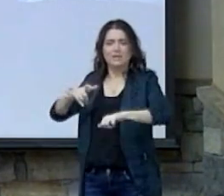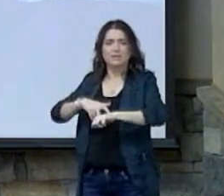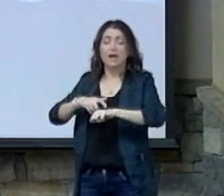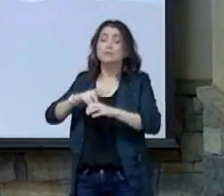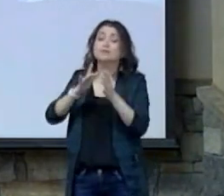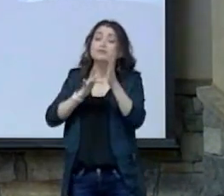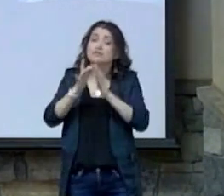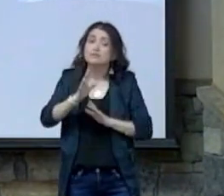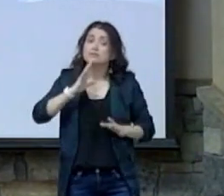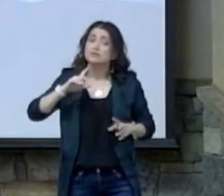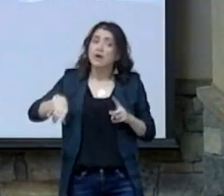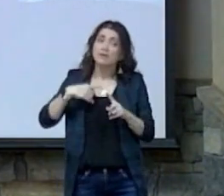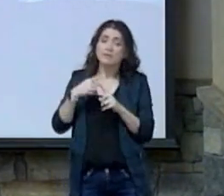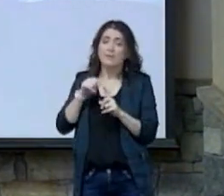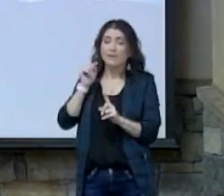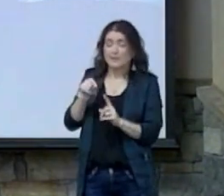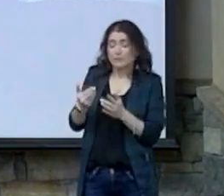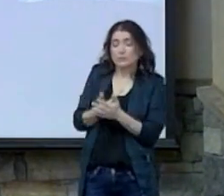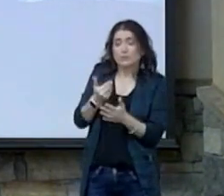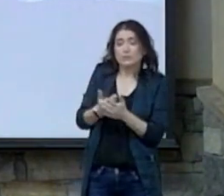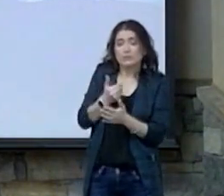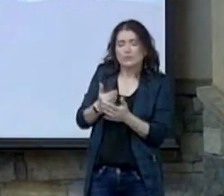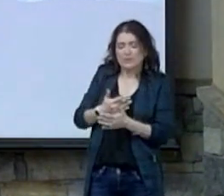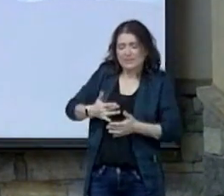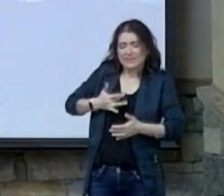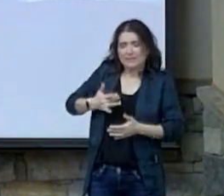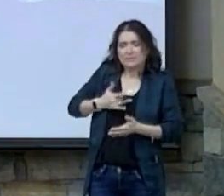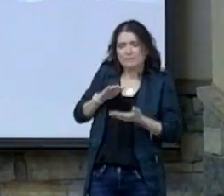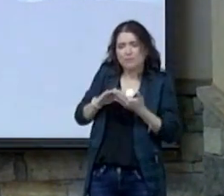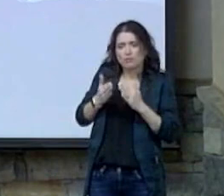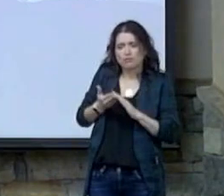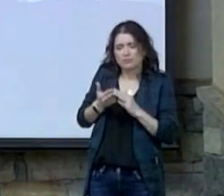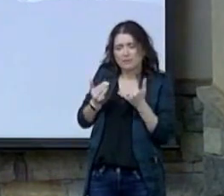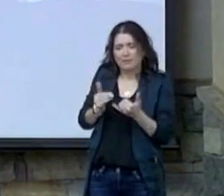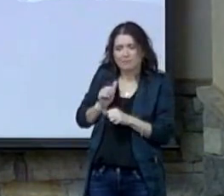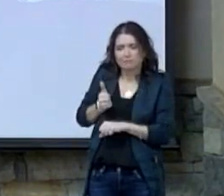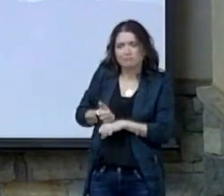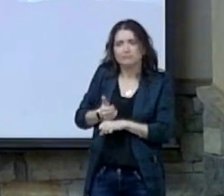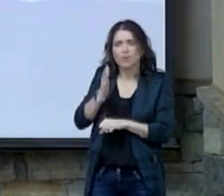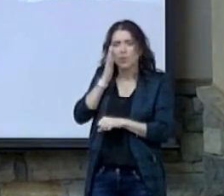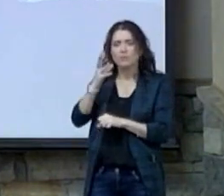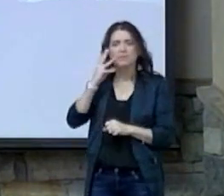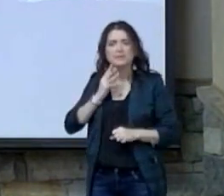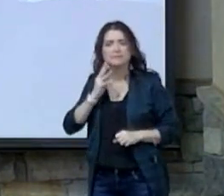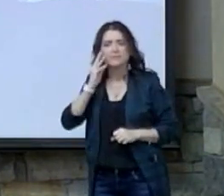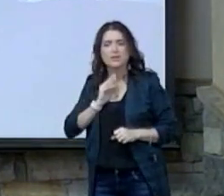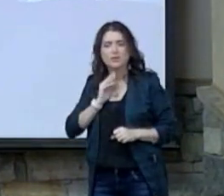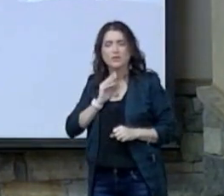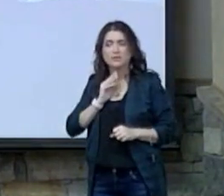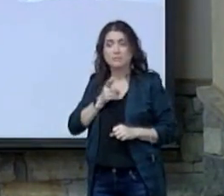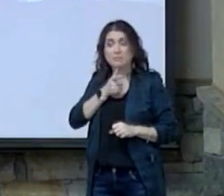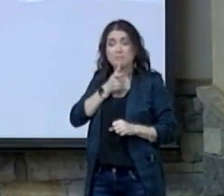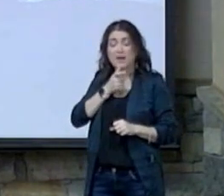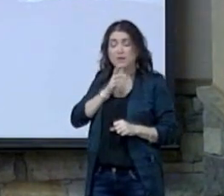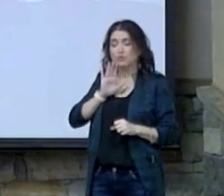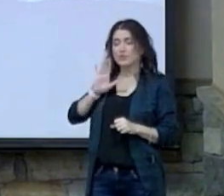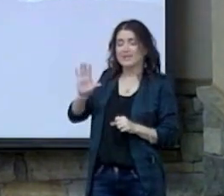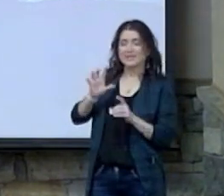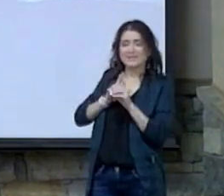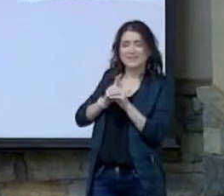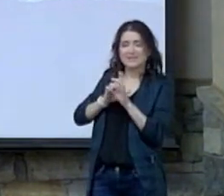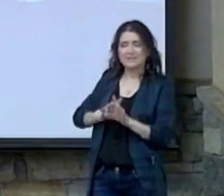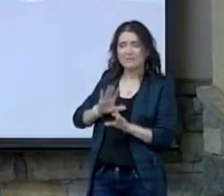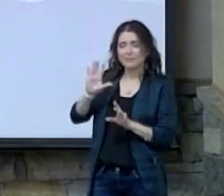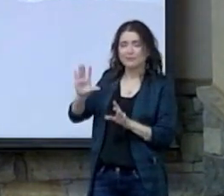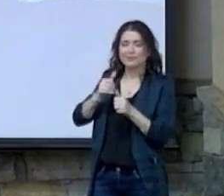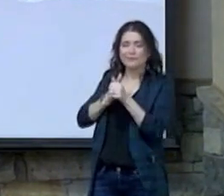is talking about this new sense of community that would be experienced by His disciples, His